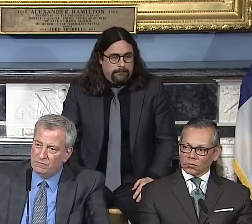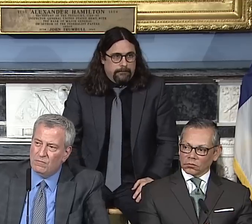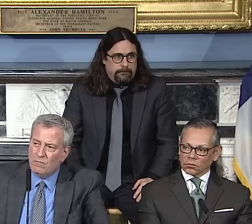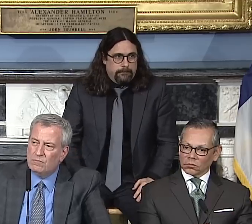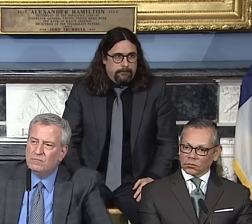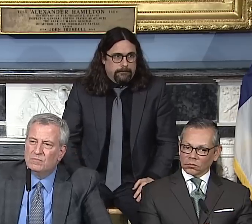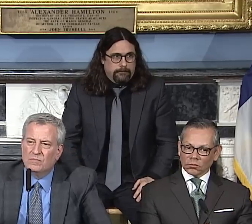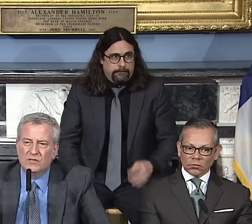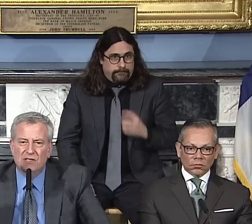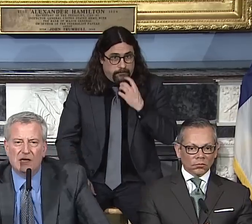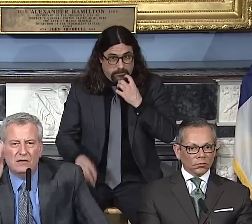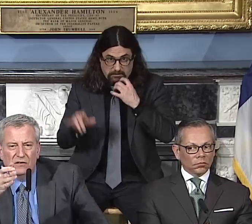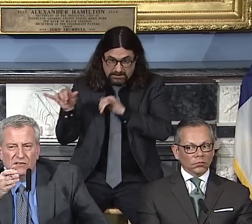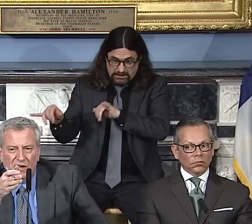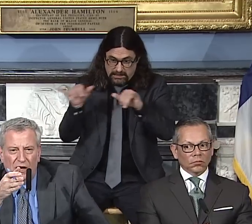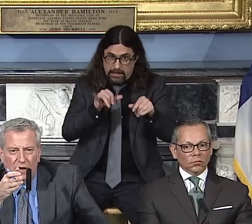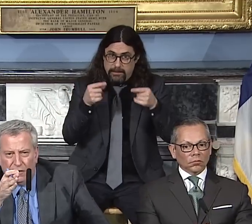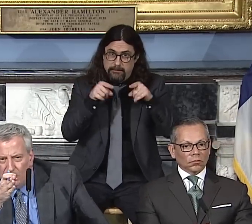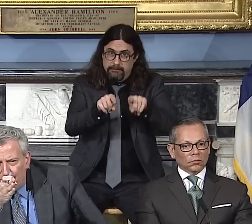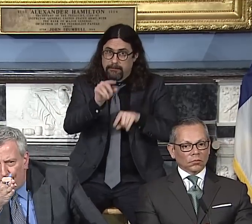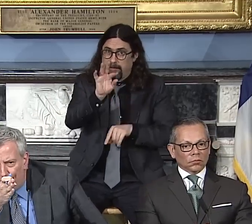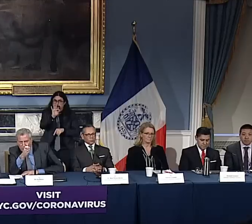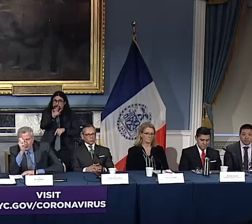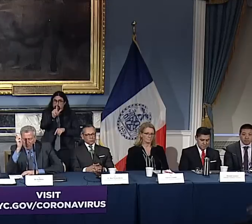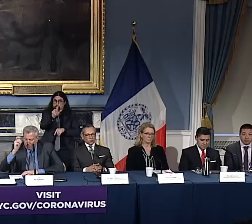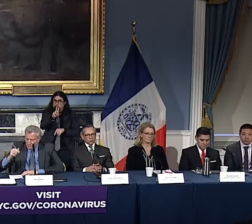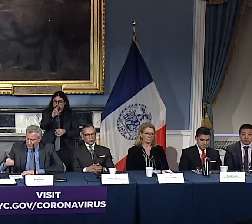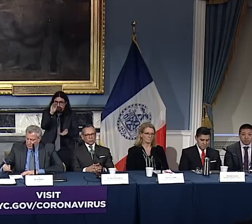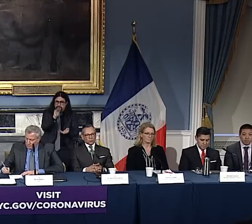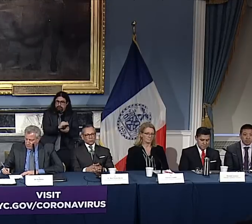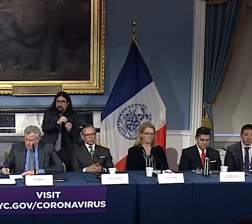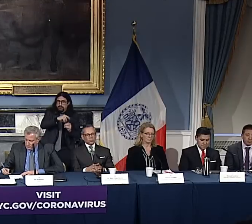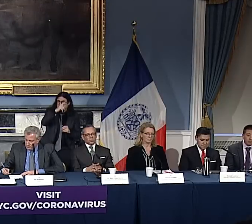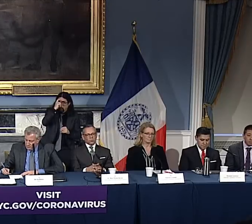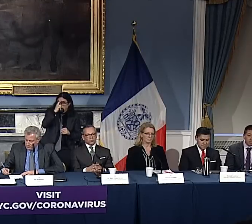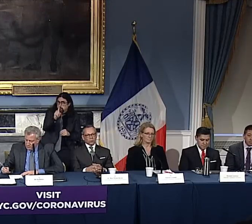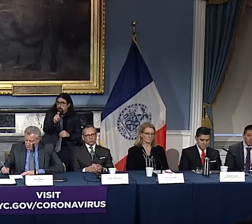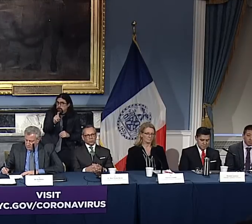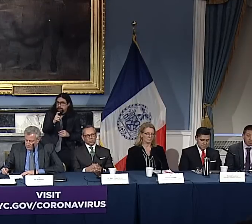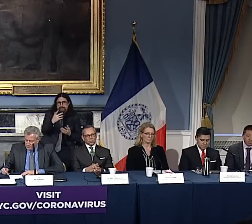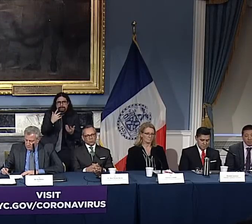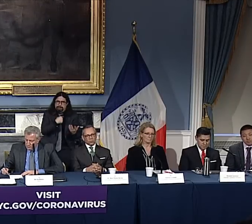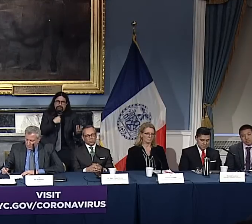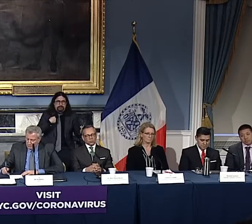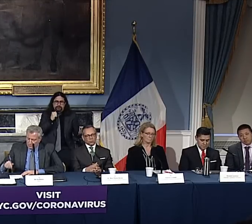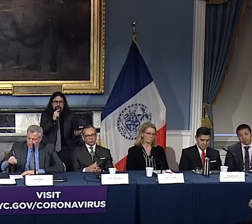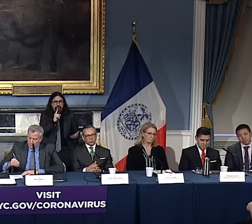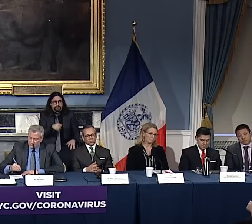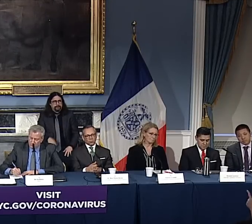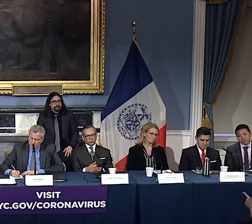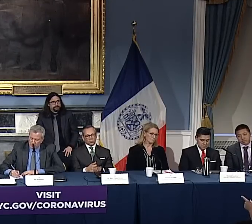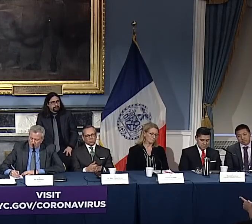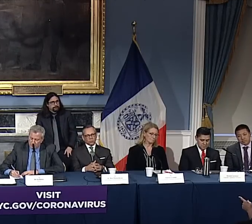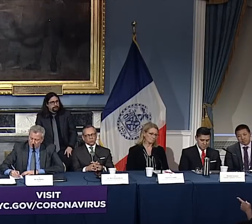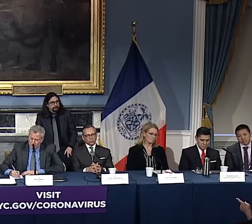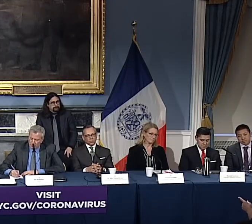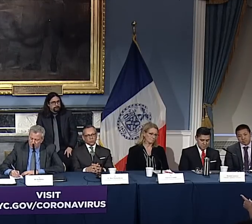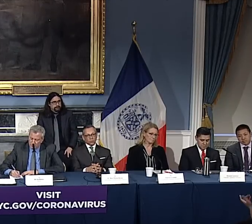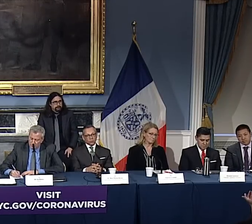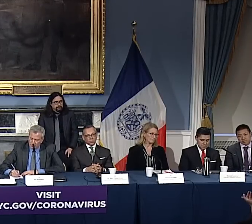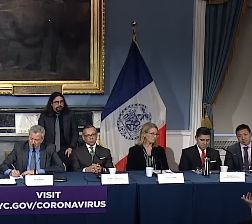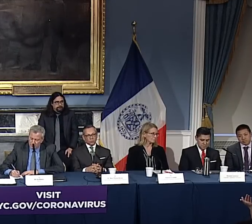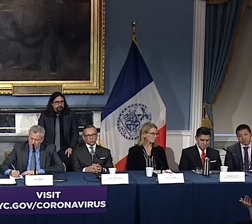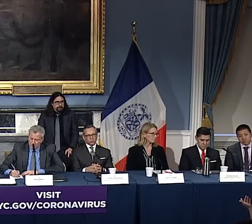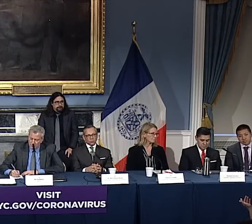trajectory. Okay, this side. To the mayor and the medical doctors, there have been a couple of articles in the past few days